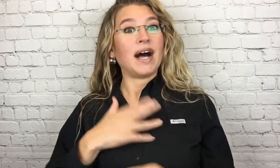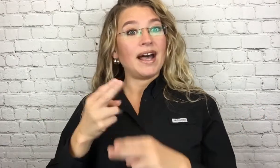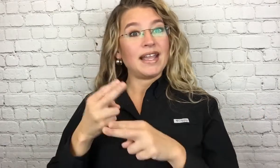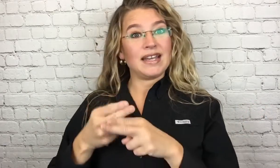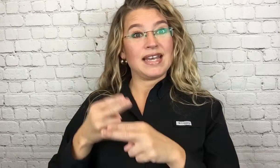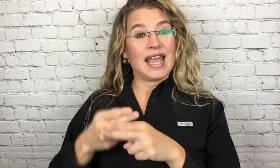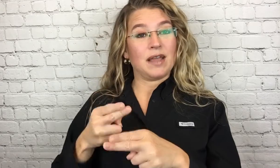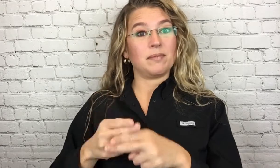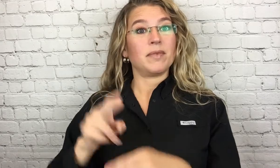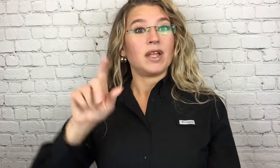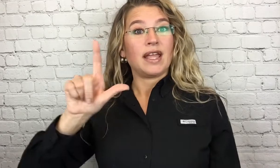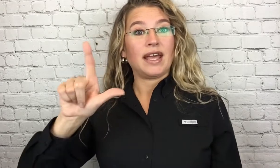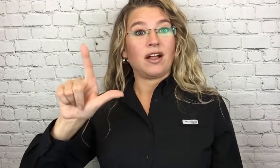My name,